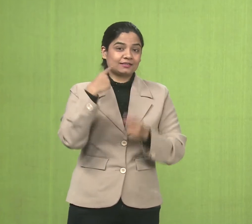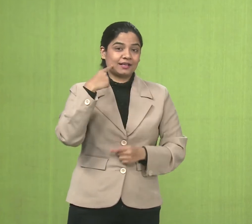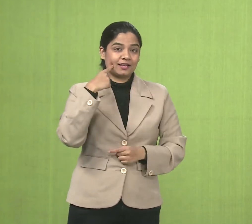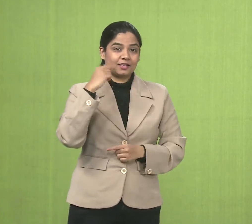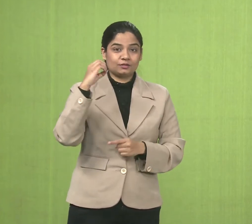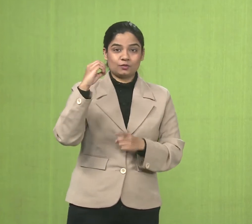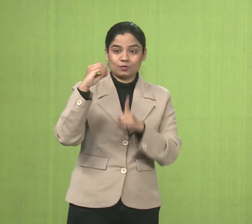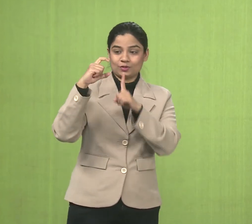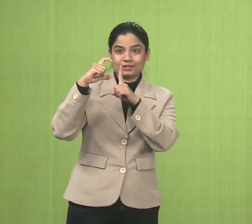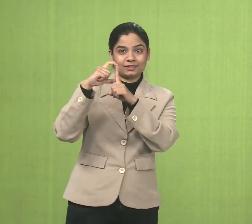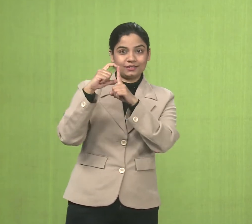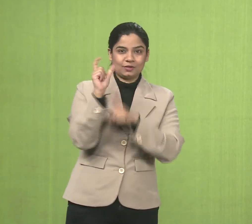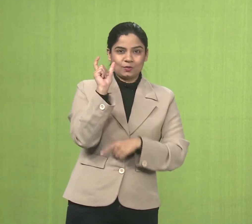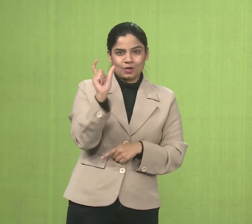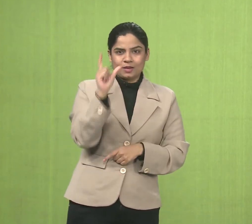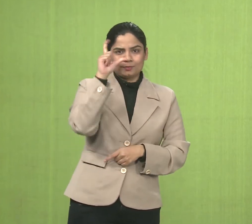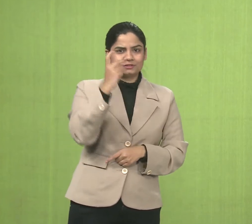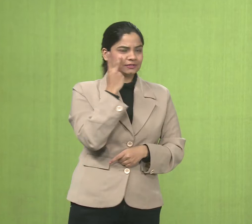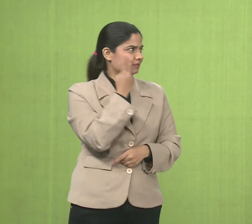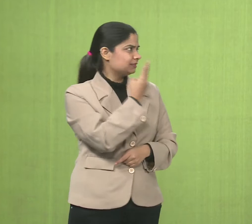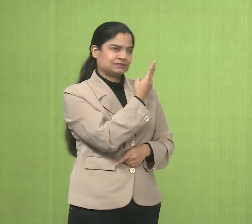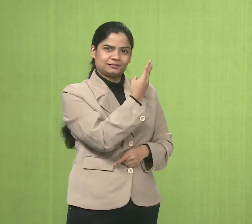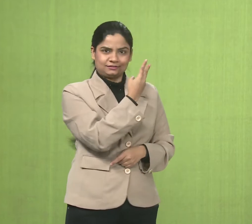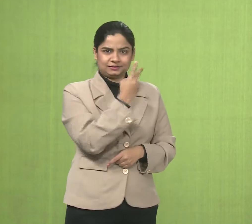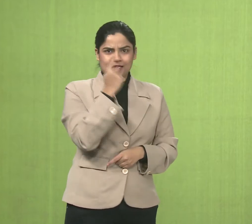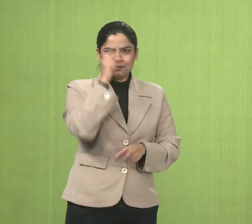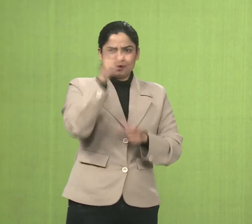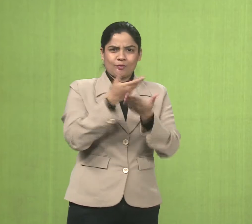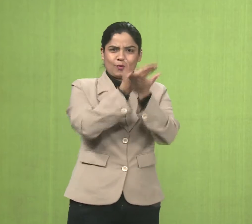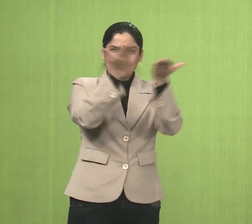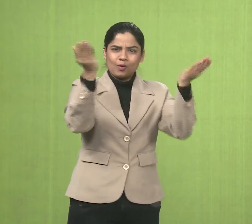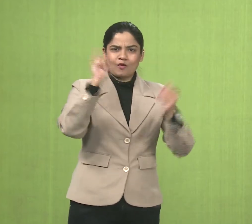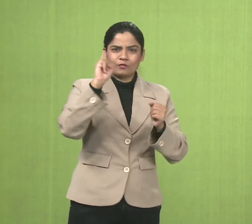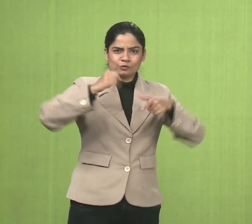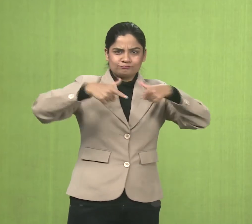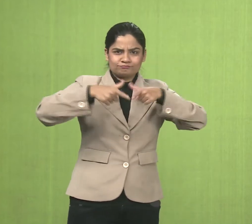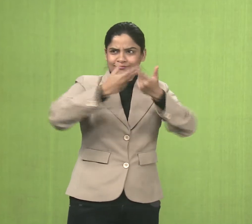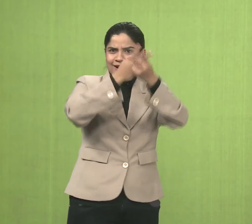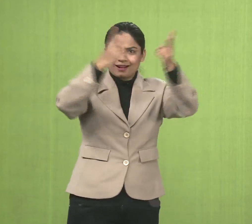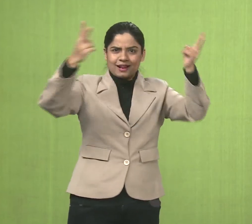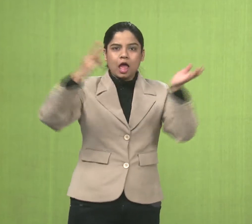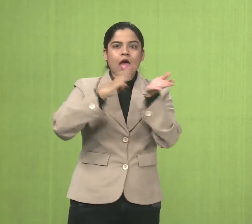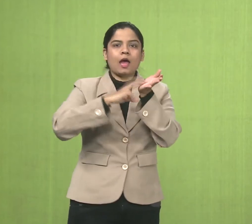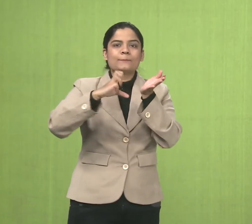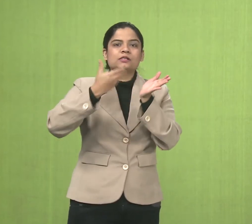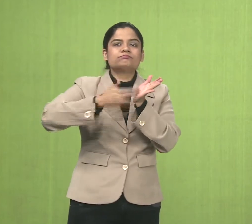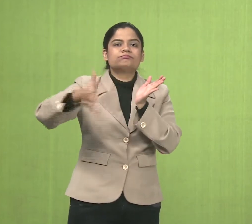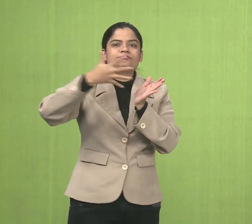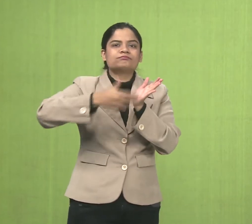Period. Period is, as you can see from the picture, all girls have periods. It's also